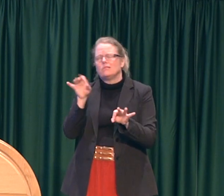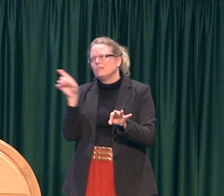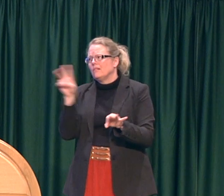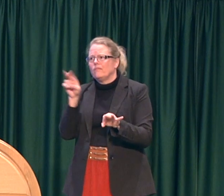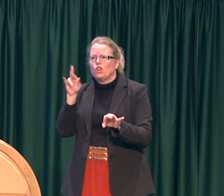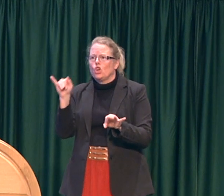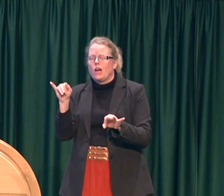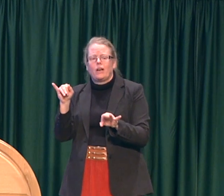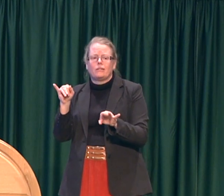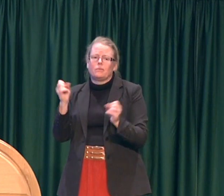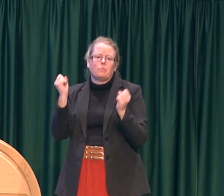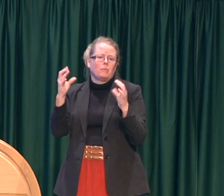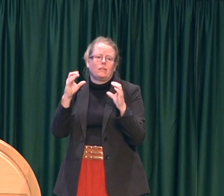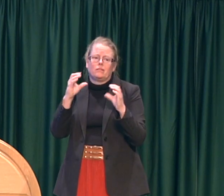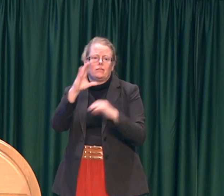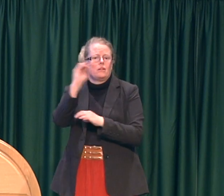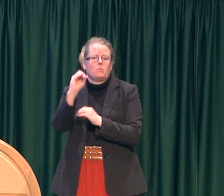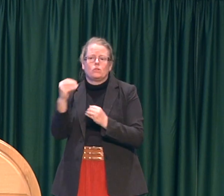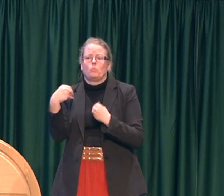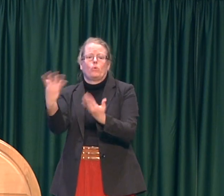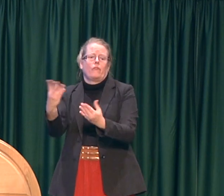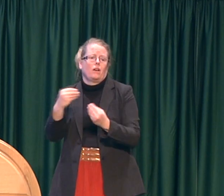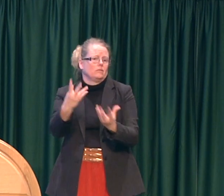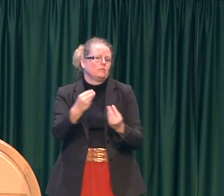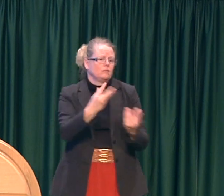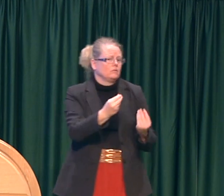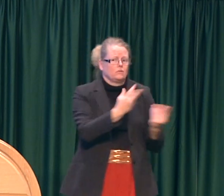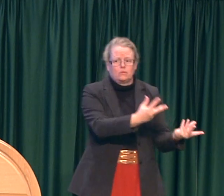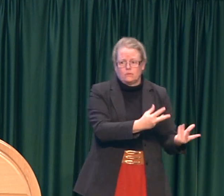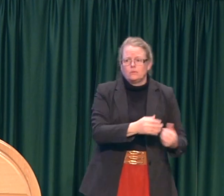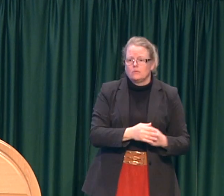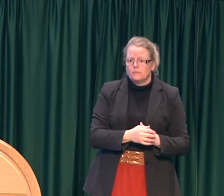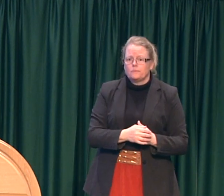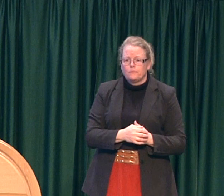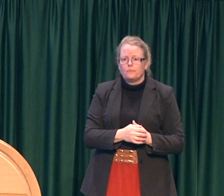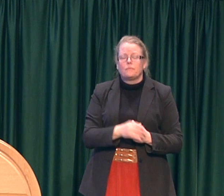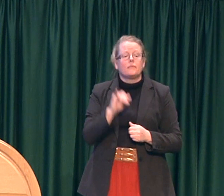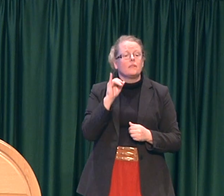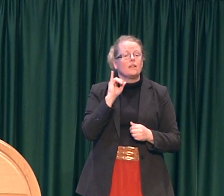If you search on the internet, you'll find many, many different companies that are providing VRI.